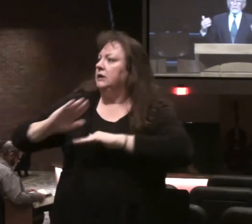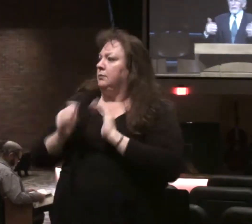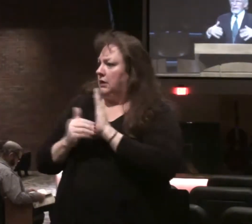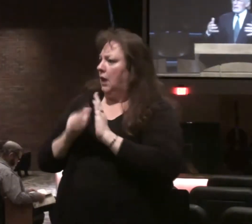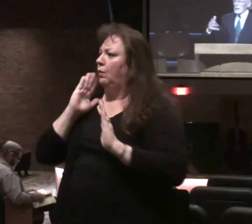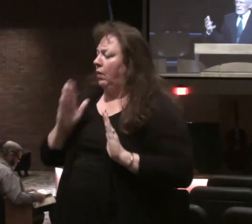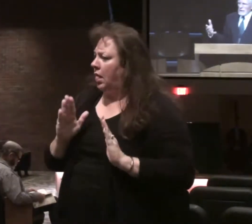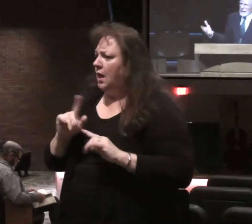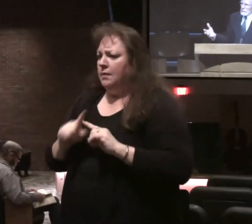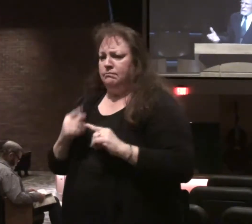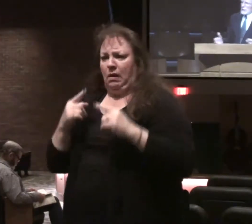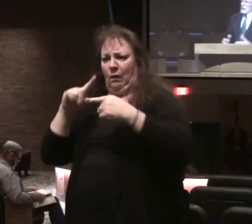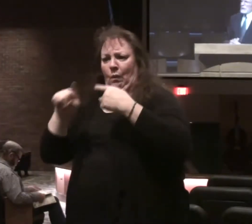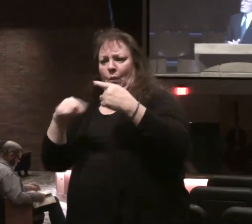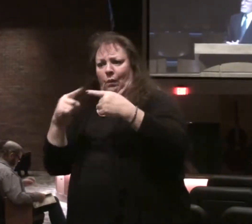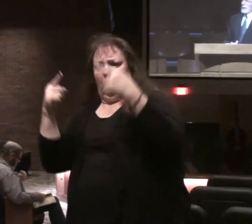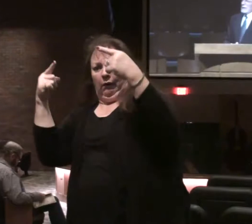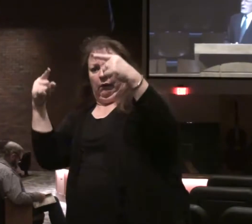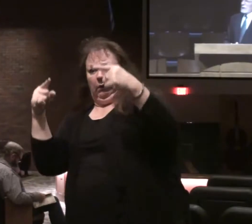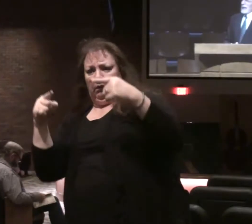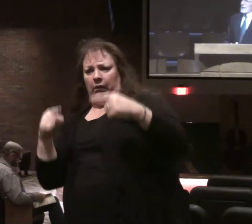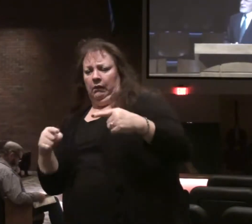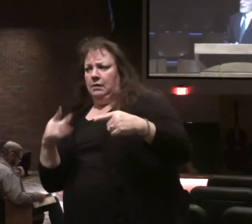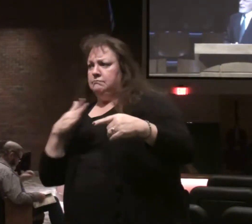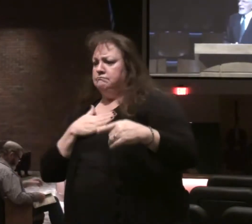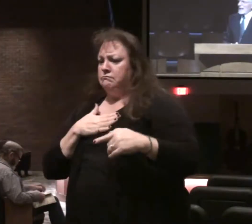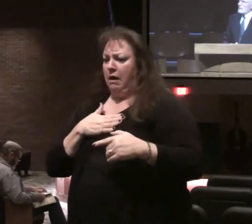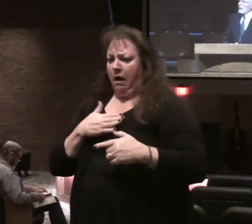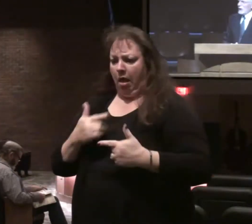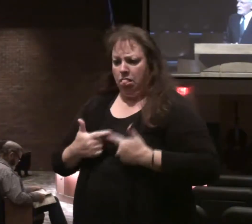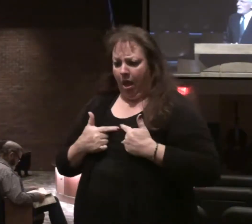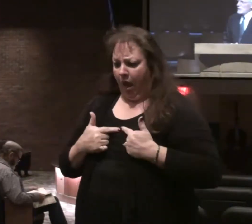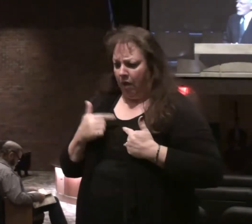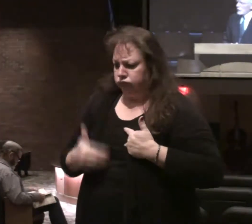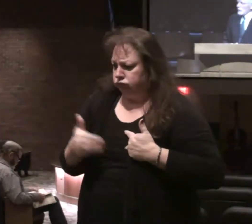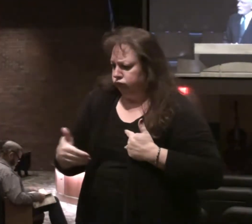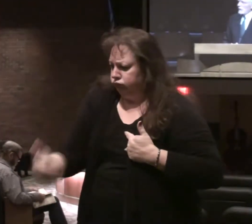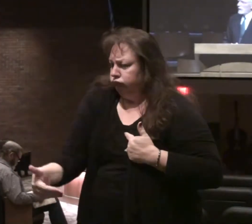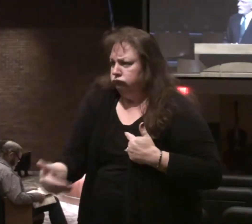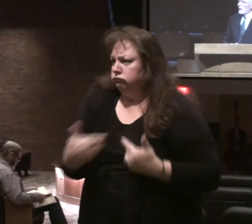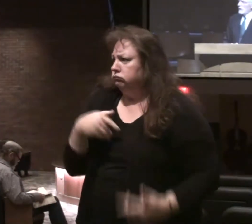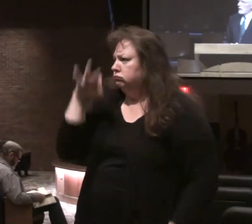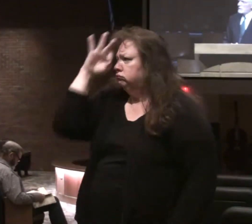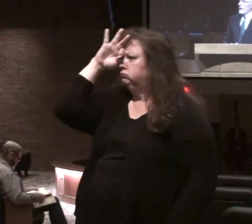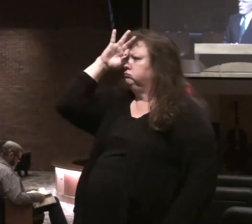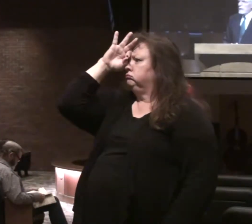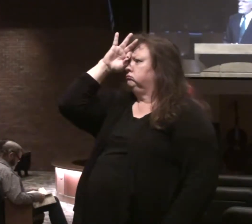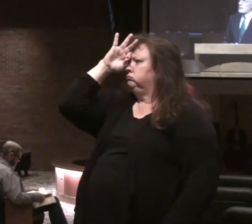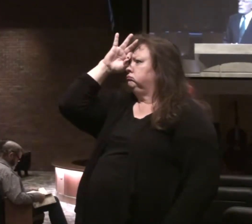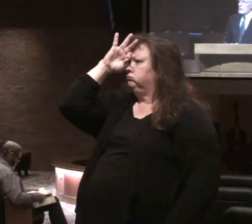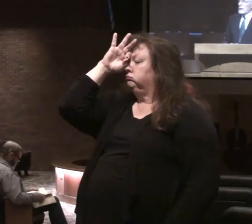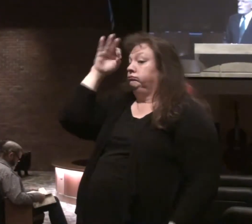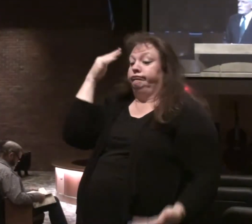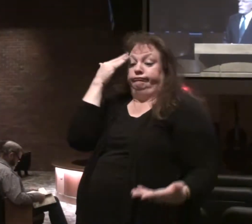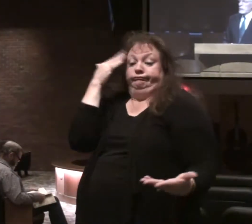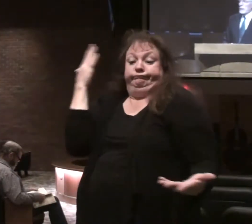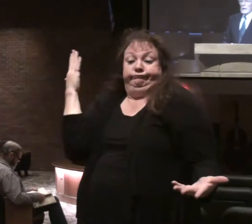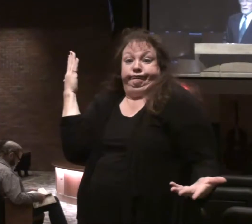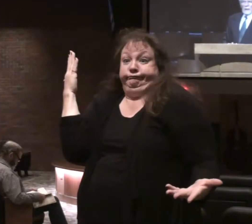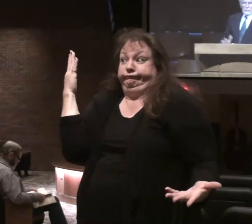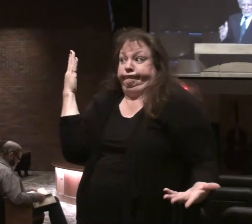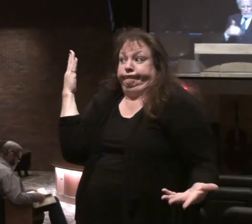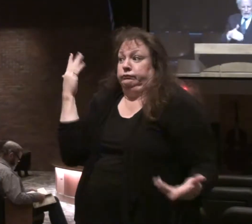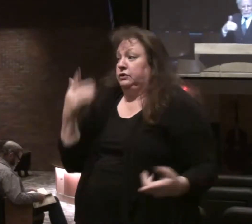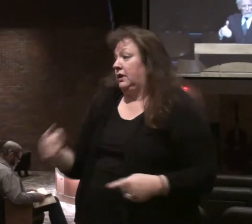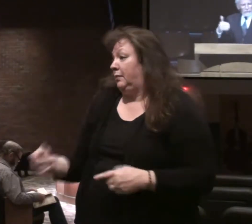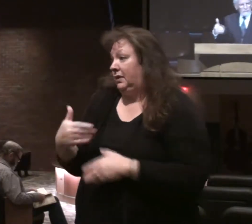But as far as the events of our day-to-day life on this earth, they are uncertain and unsure.